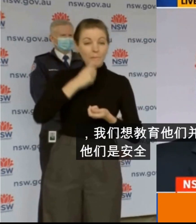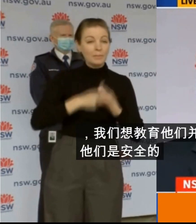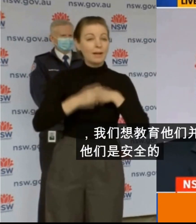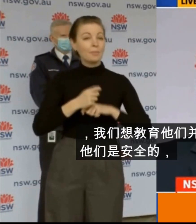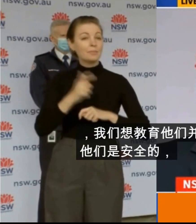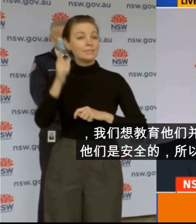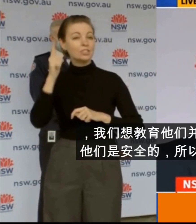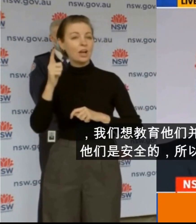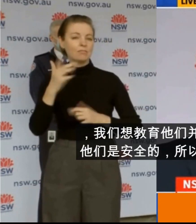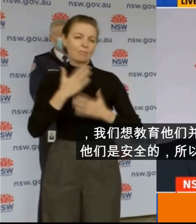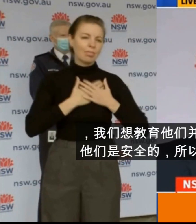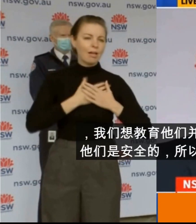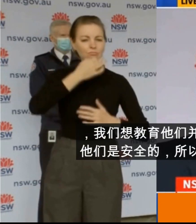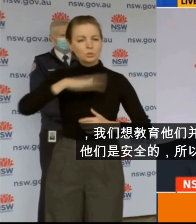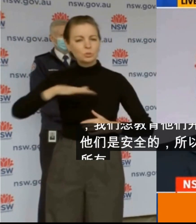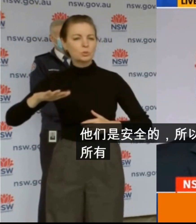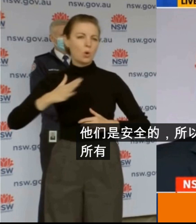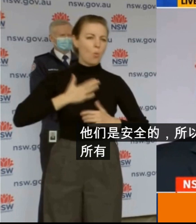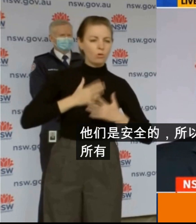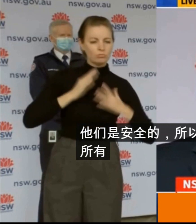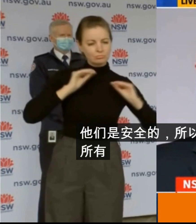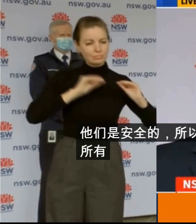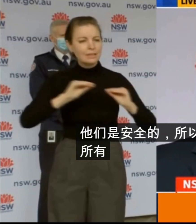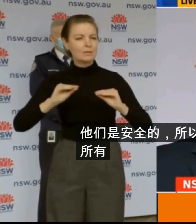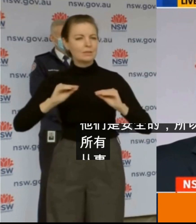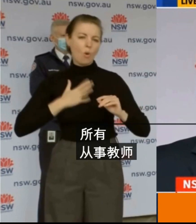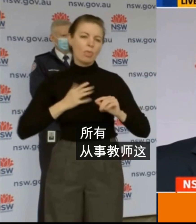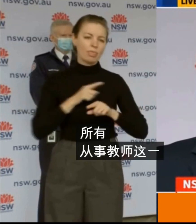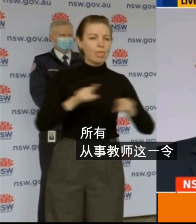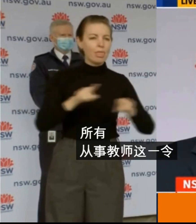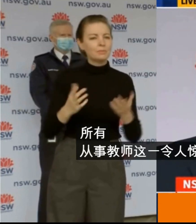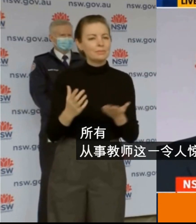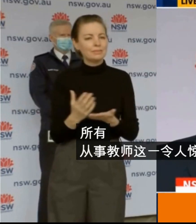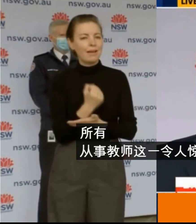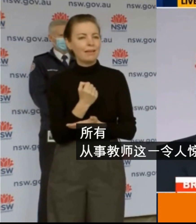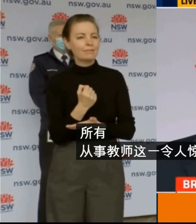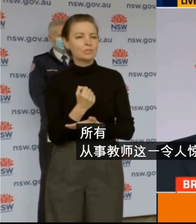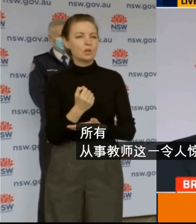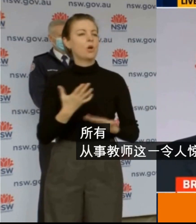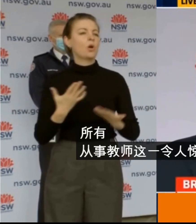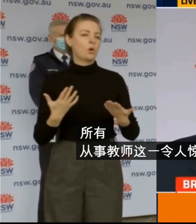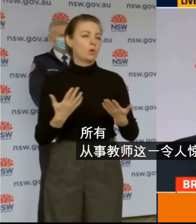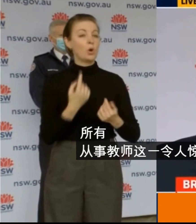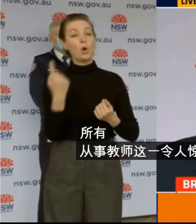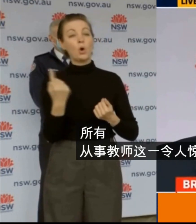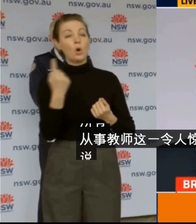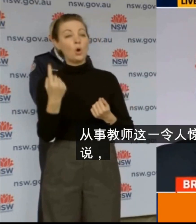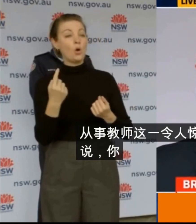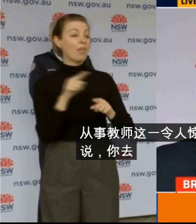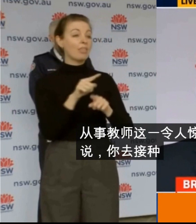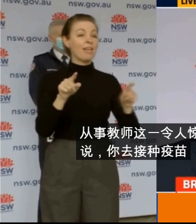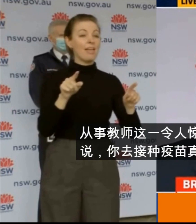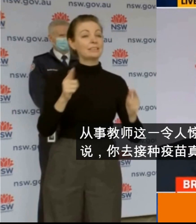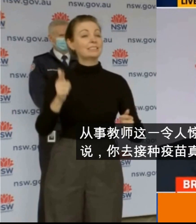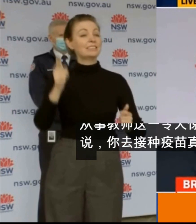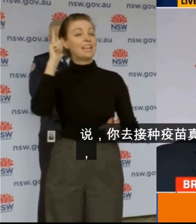safe. So I would just say to everybody out there who is in the amazing profession of being teachers, it